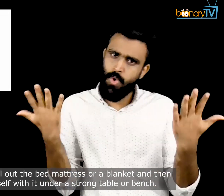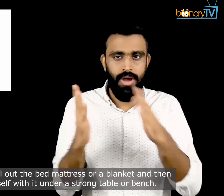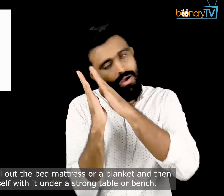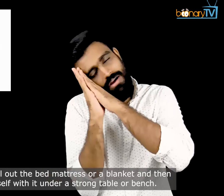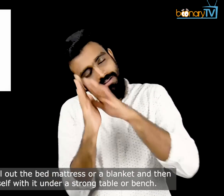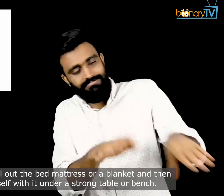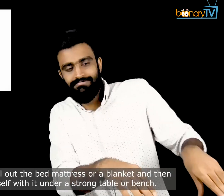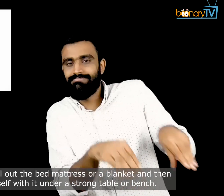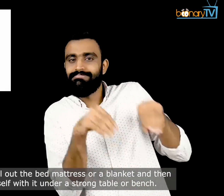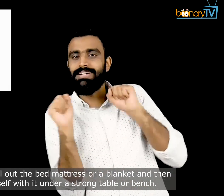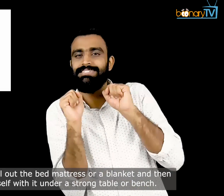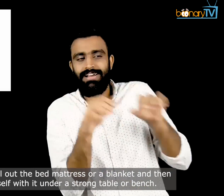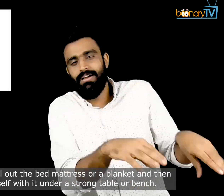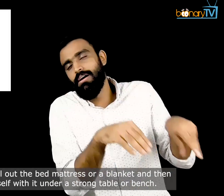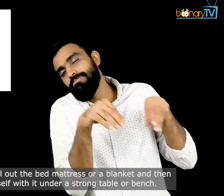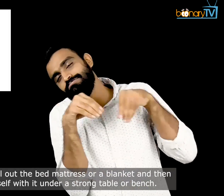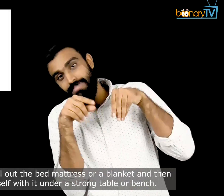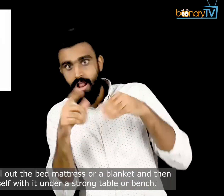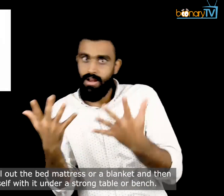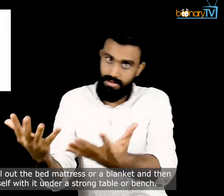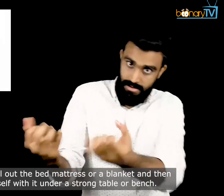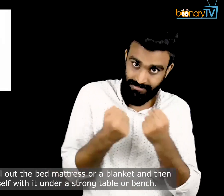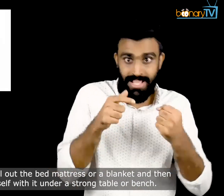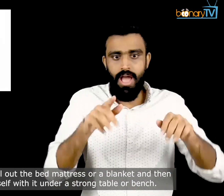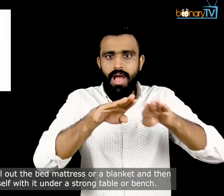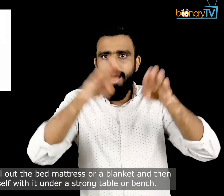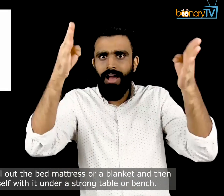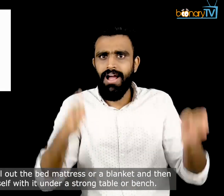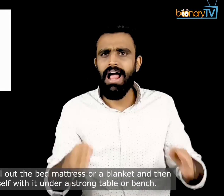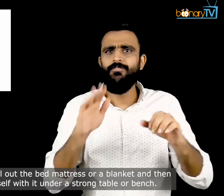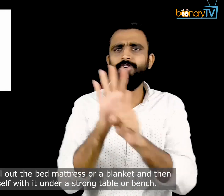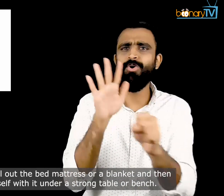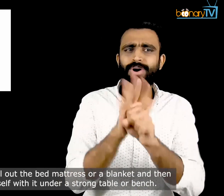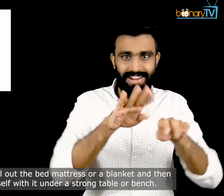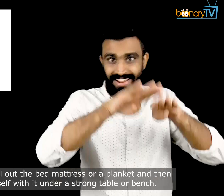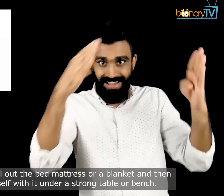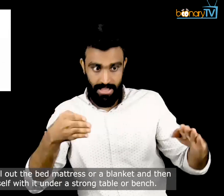a blanket and then protect yourself with it under a strong table or bench.